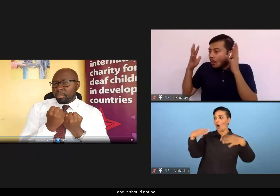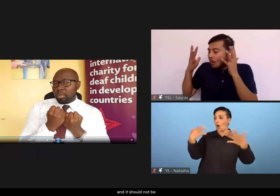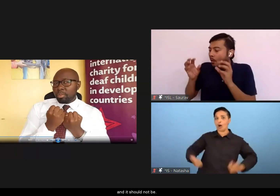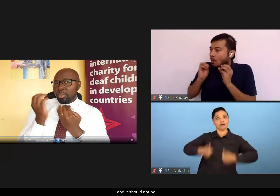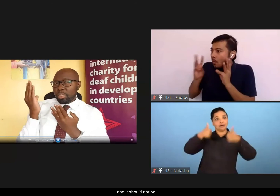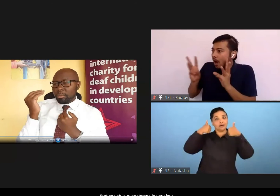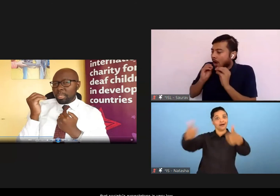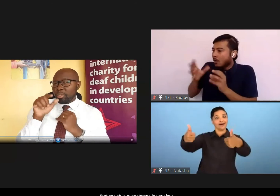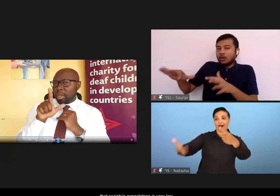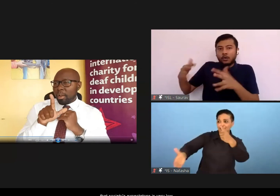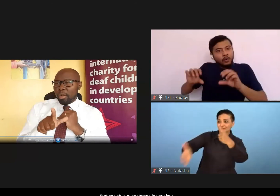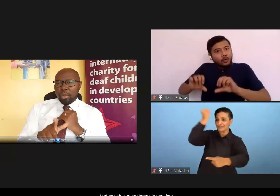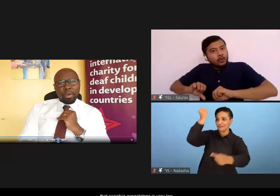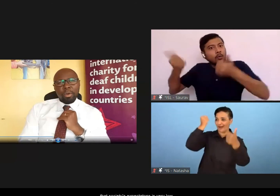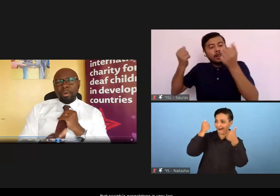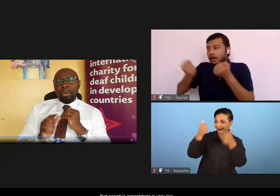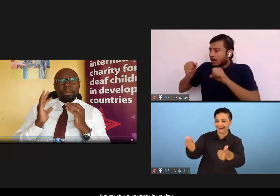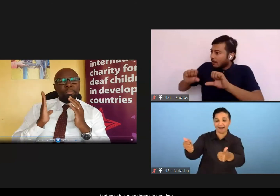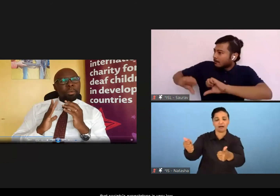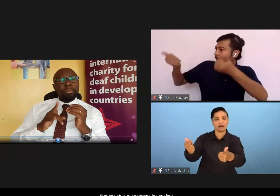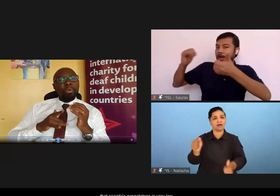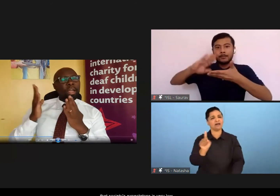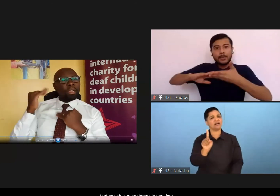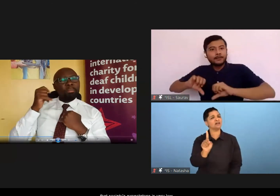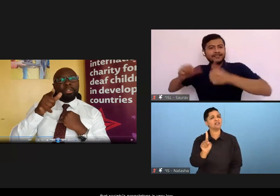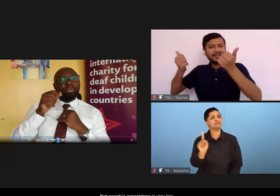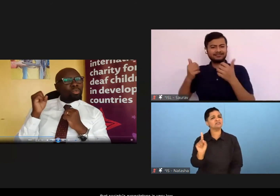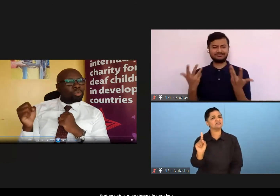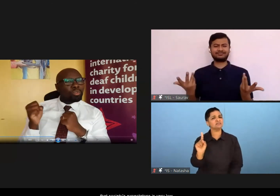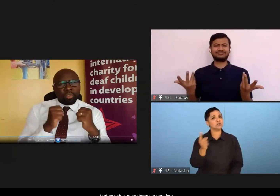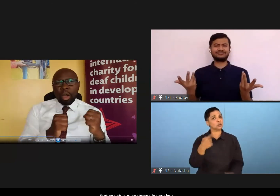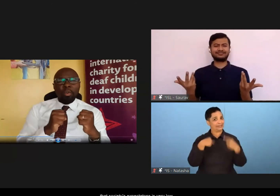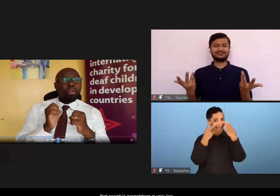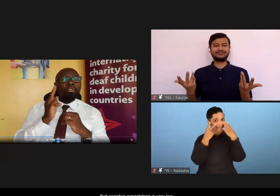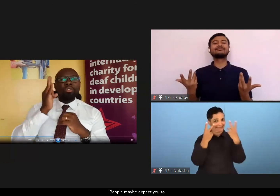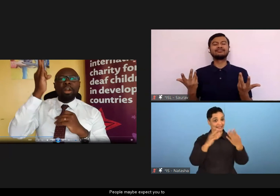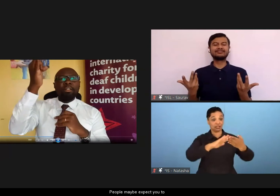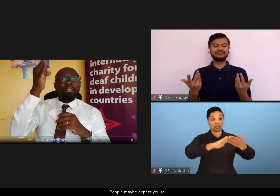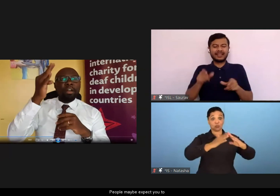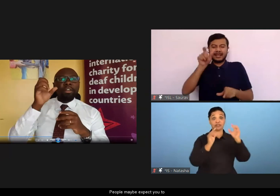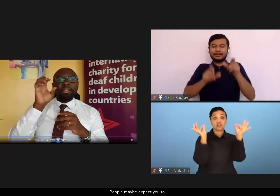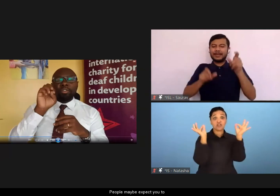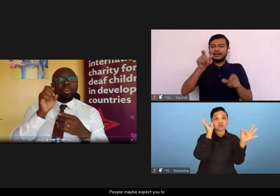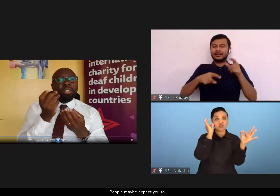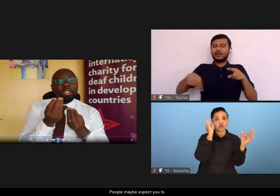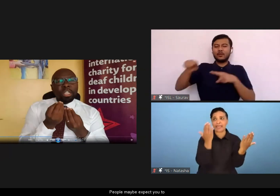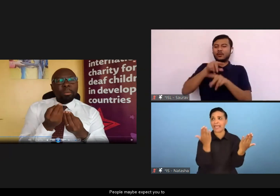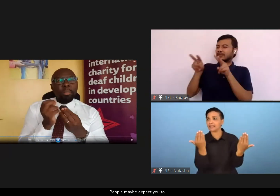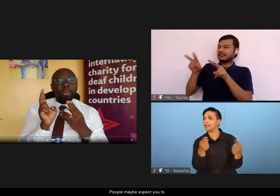shows that the society's expectation is very low. People maybe expect you to struggle